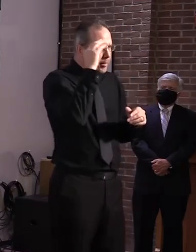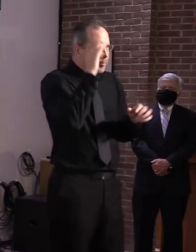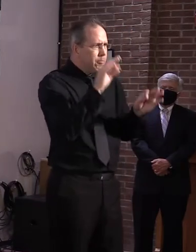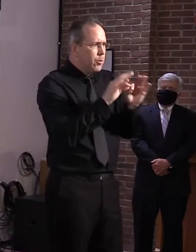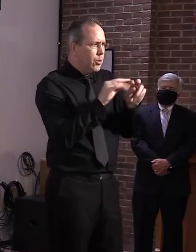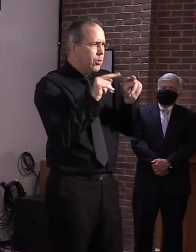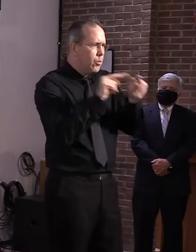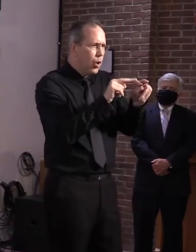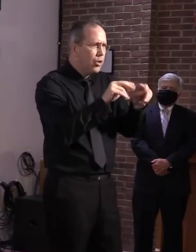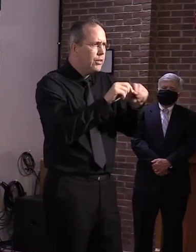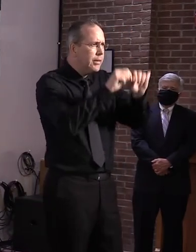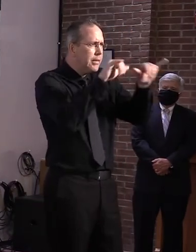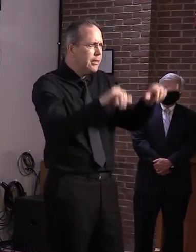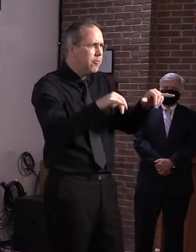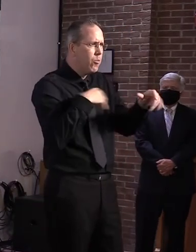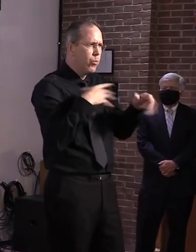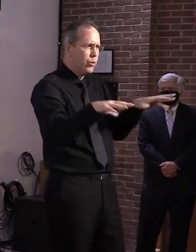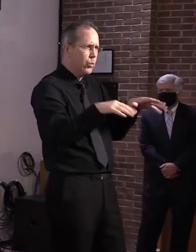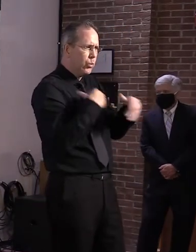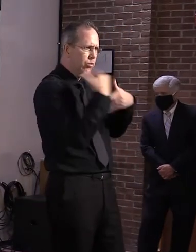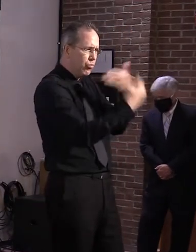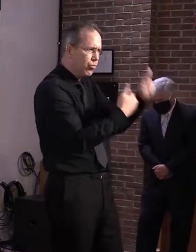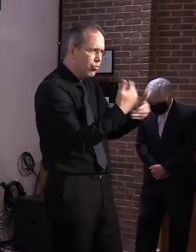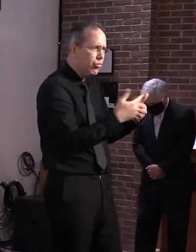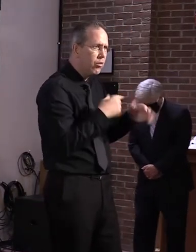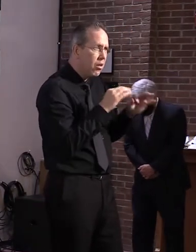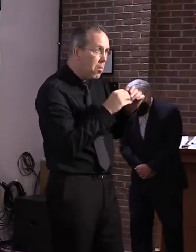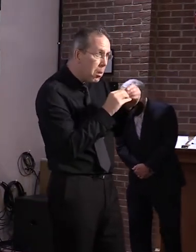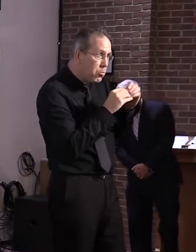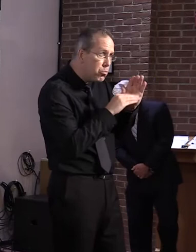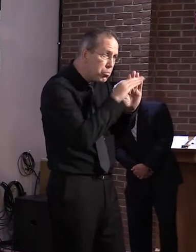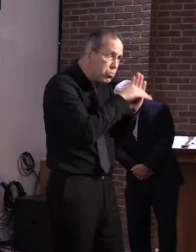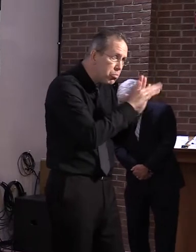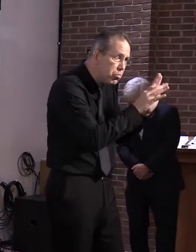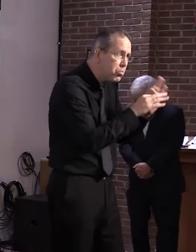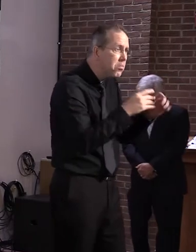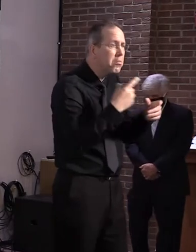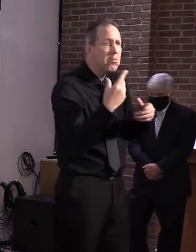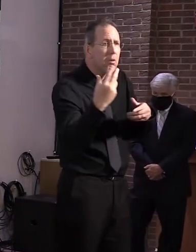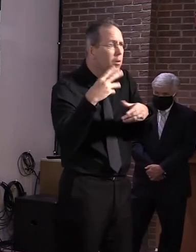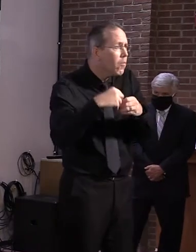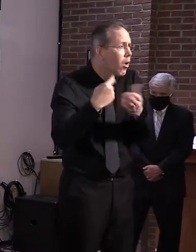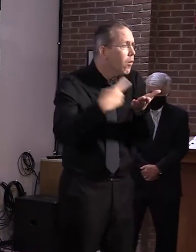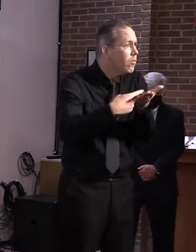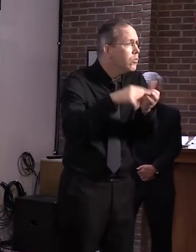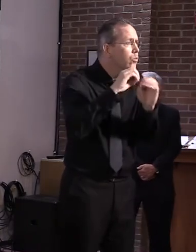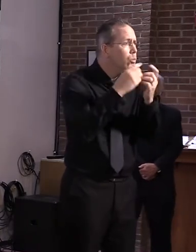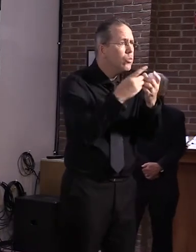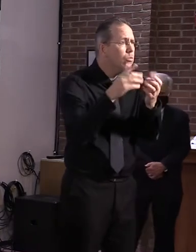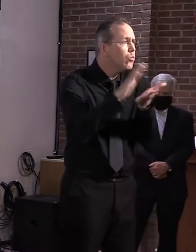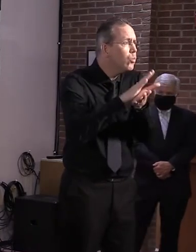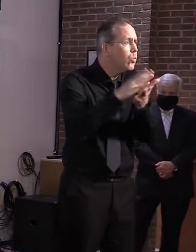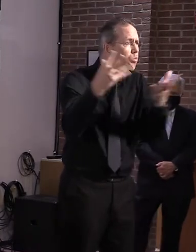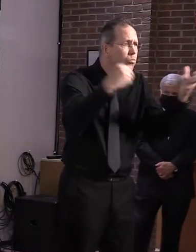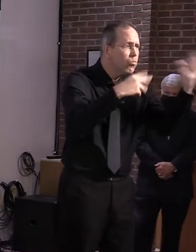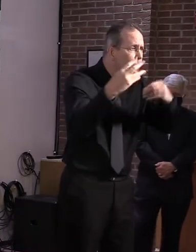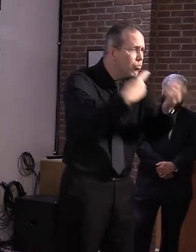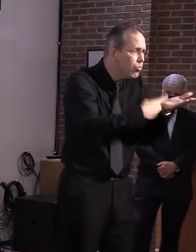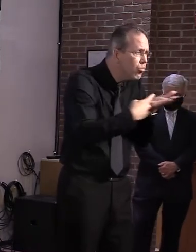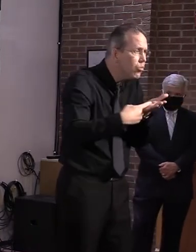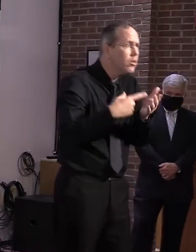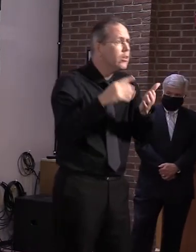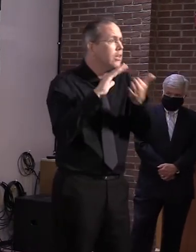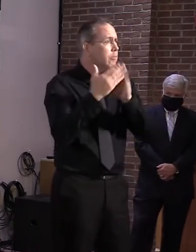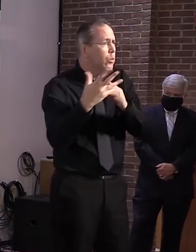purpose? So we have to manage risk, and there is a cost to every risk. So if a student wants to